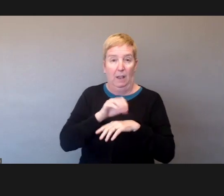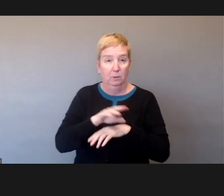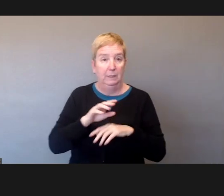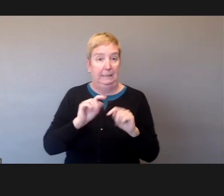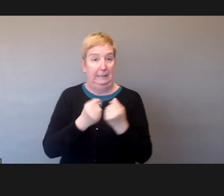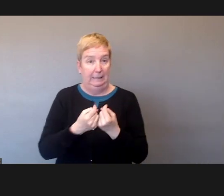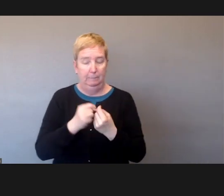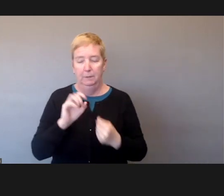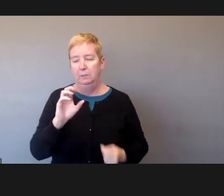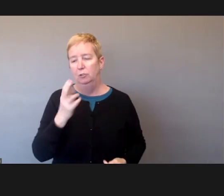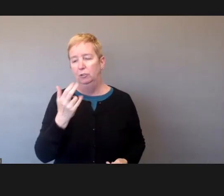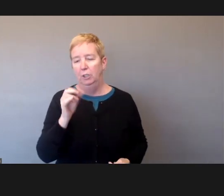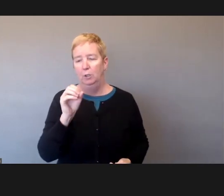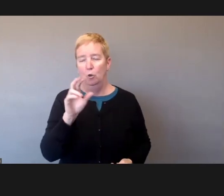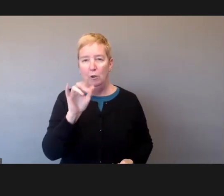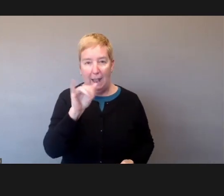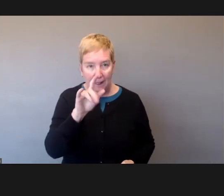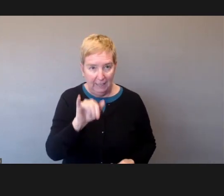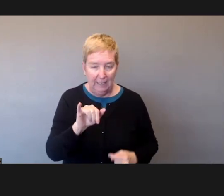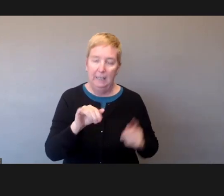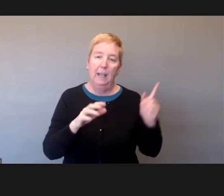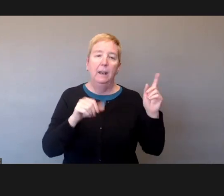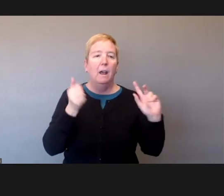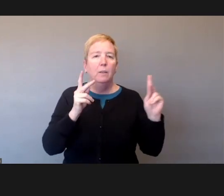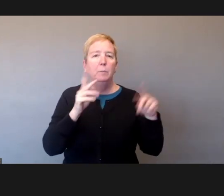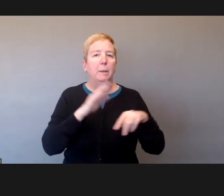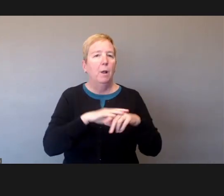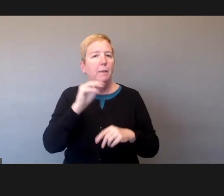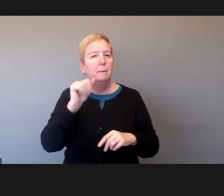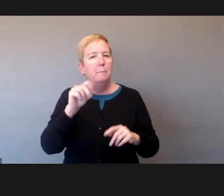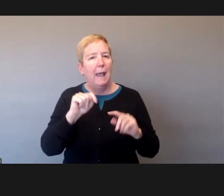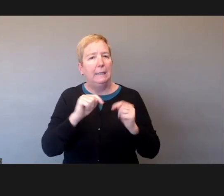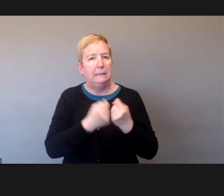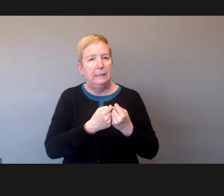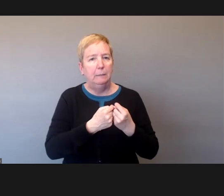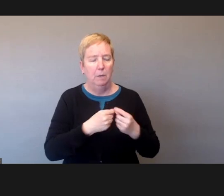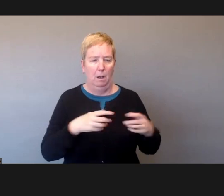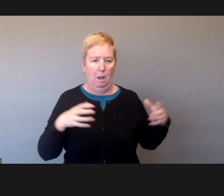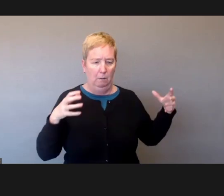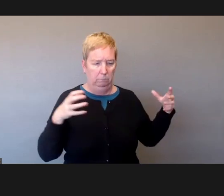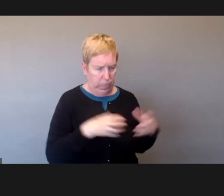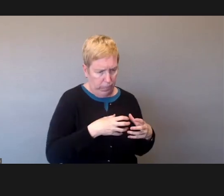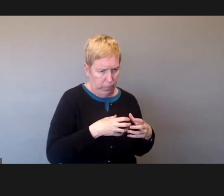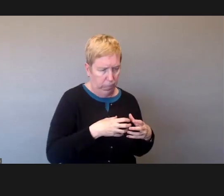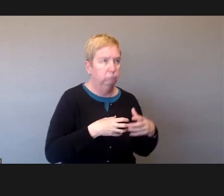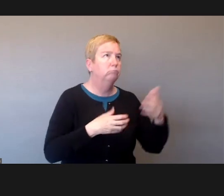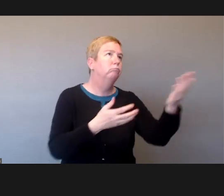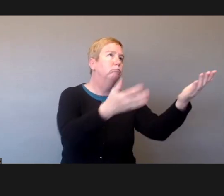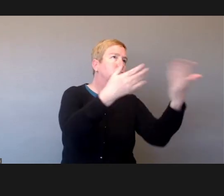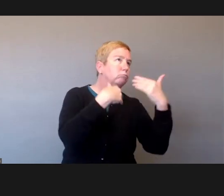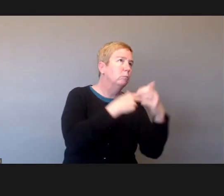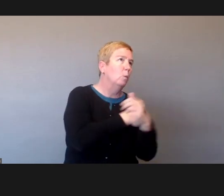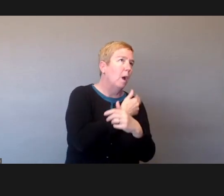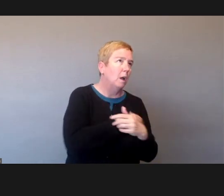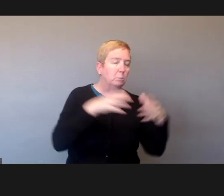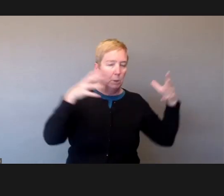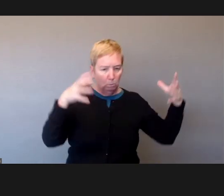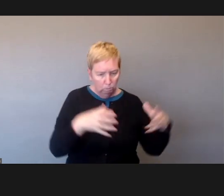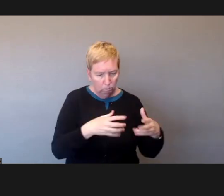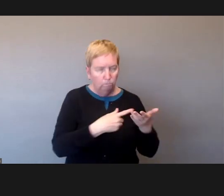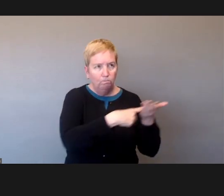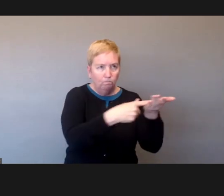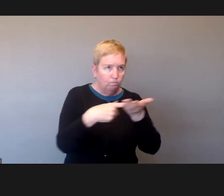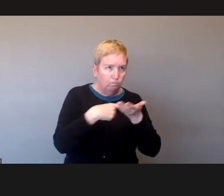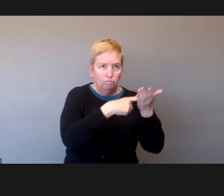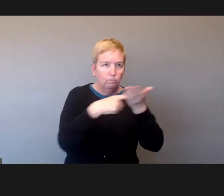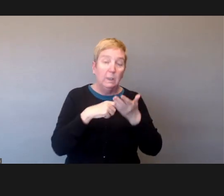and others on the mat lead that team, pull all the hospitals together, reach consensus on each of those items